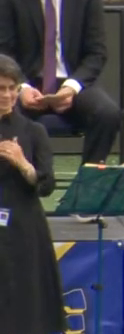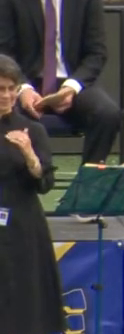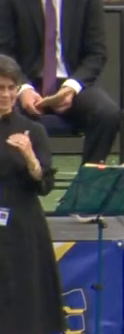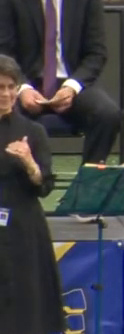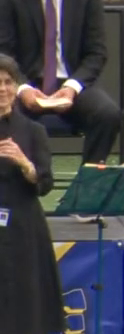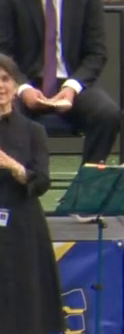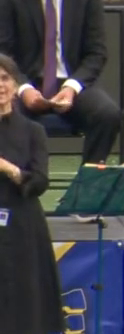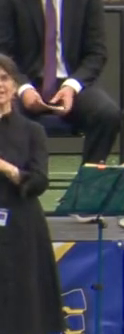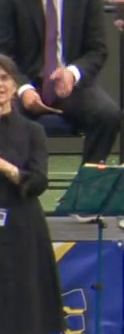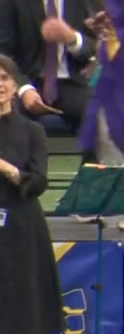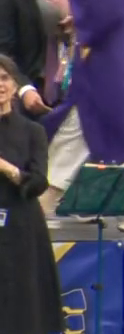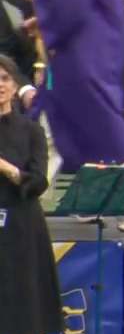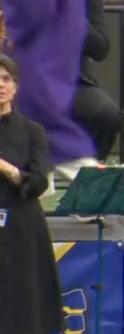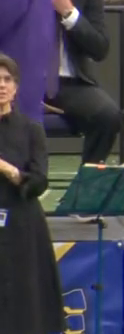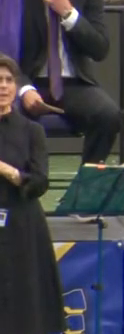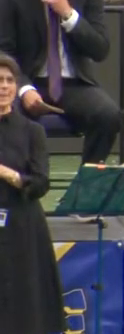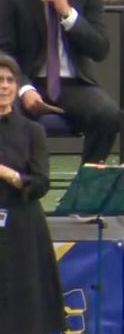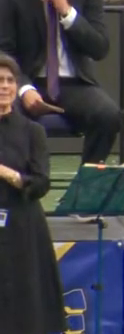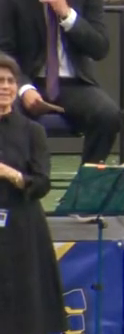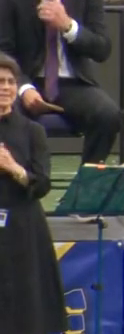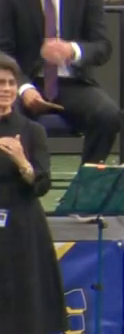James Holden.